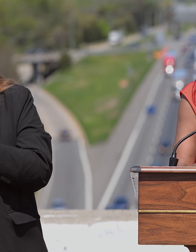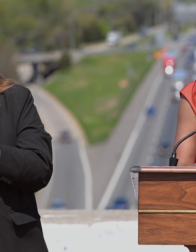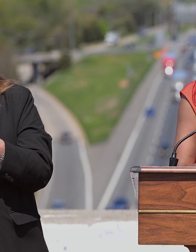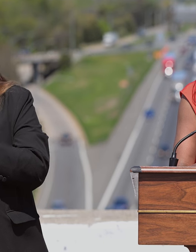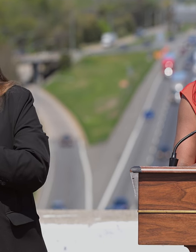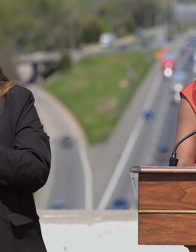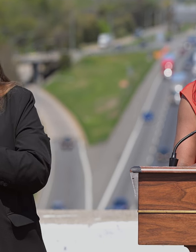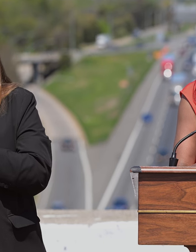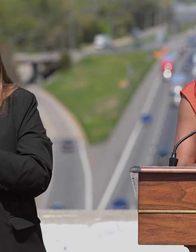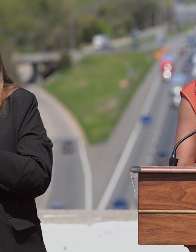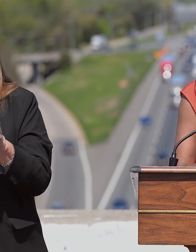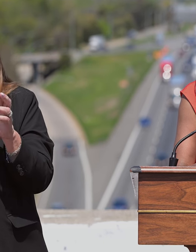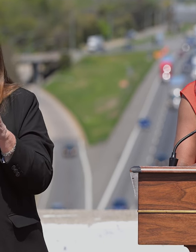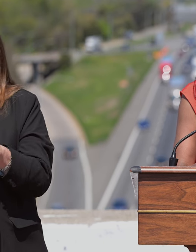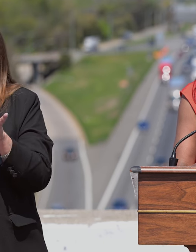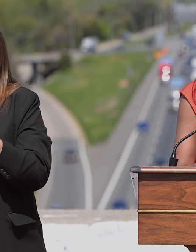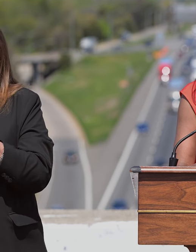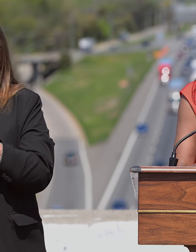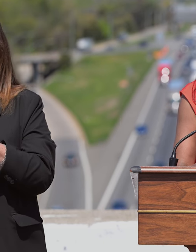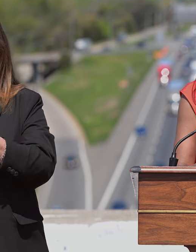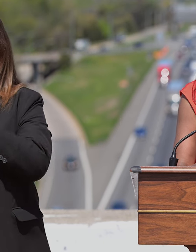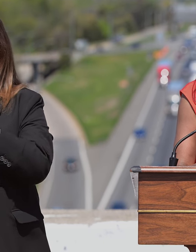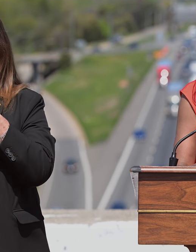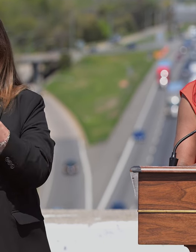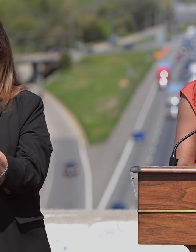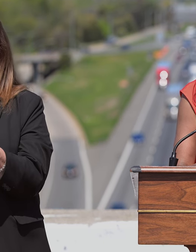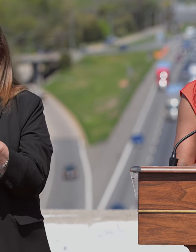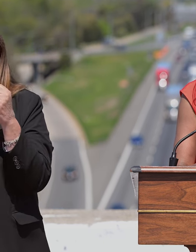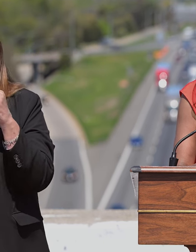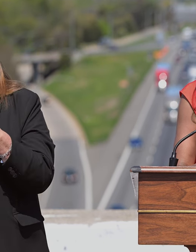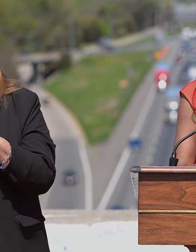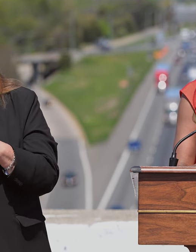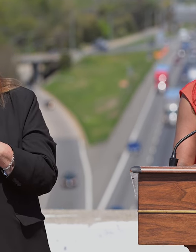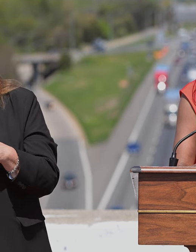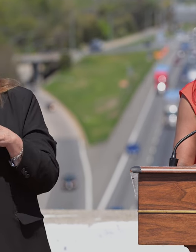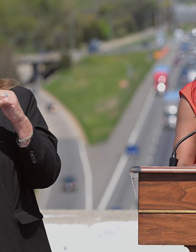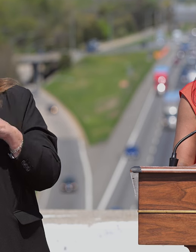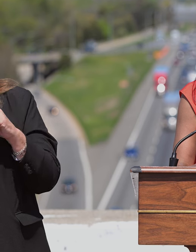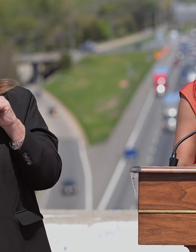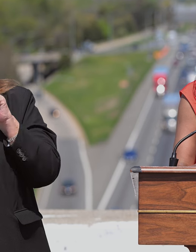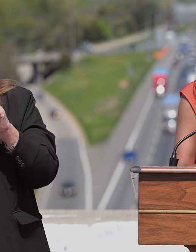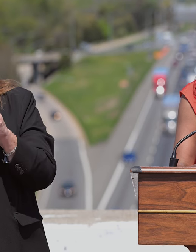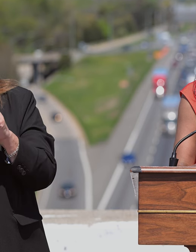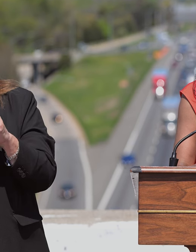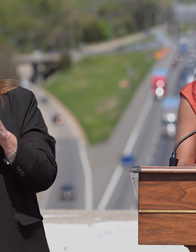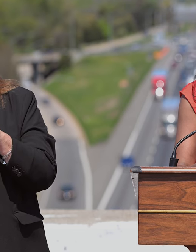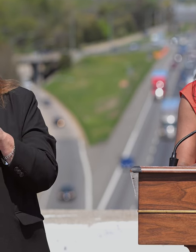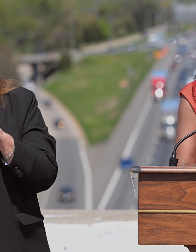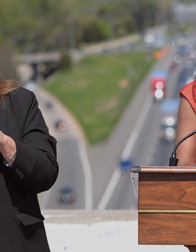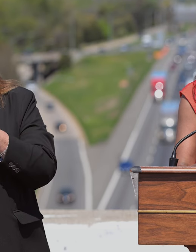are important tools to protect and honor the men and women who build and maintain our